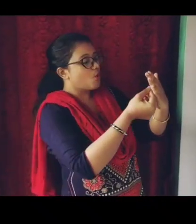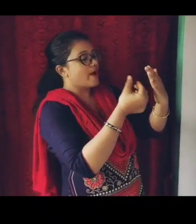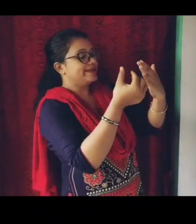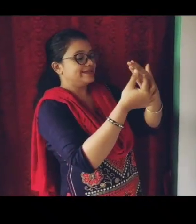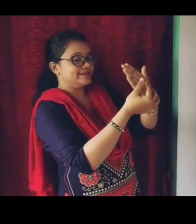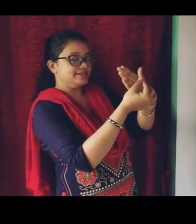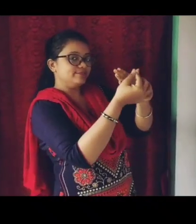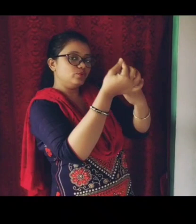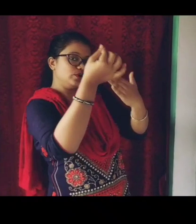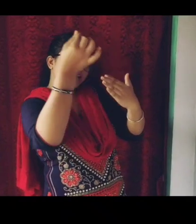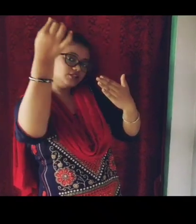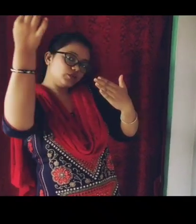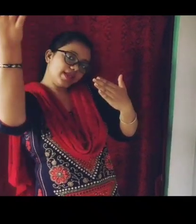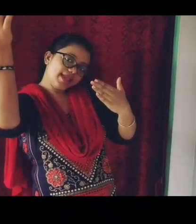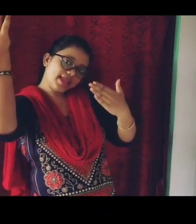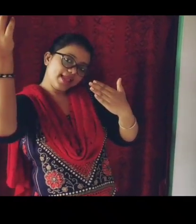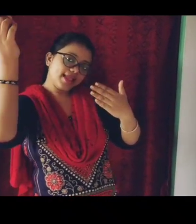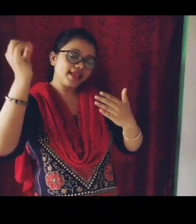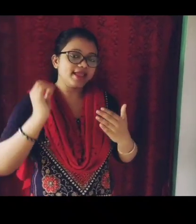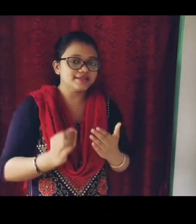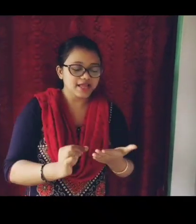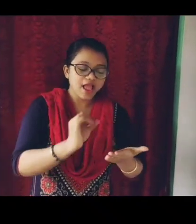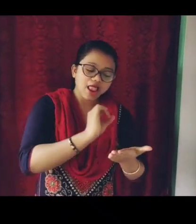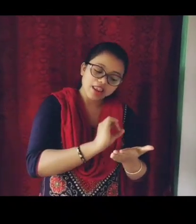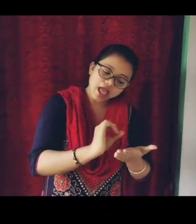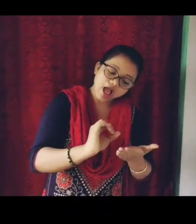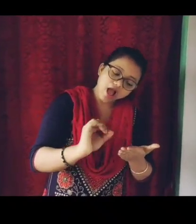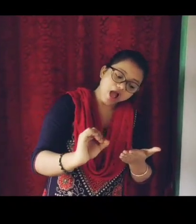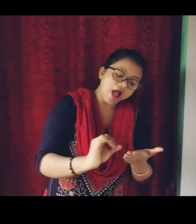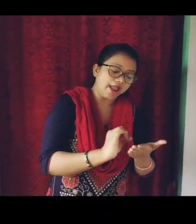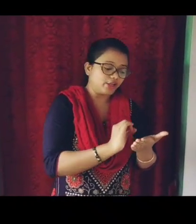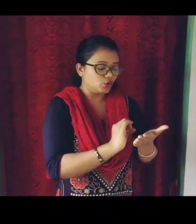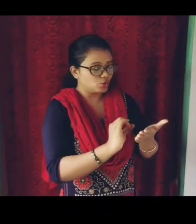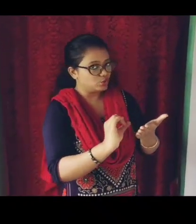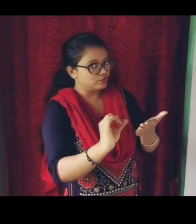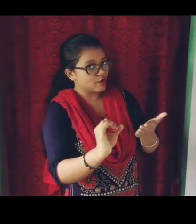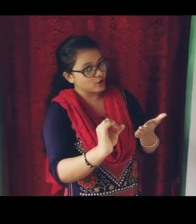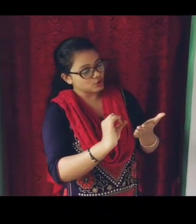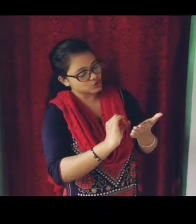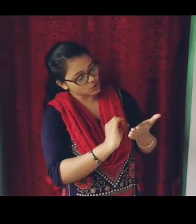I need you pulling thread. La, I know to follow so.